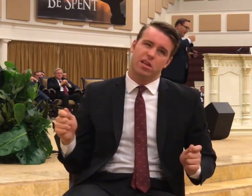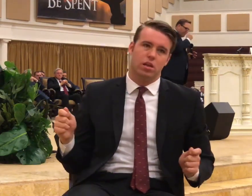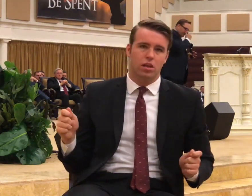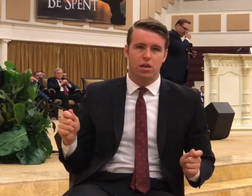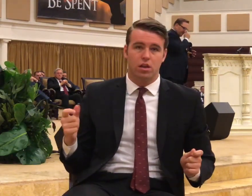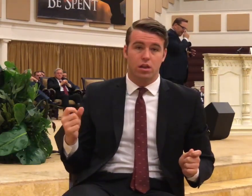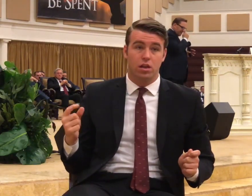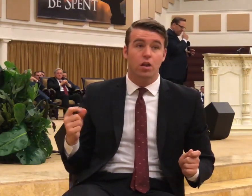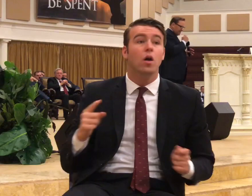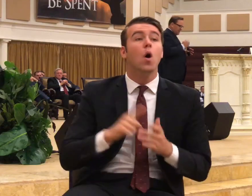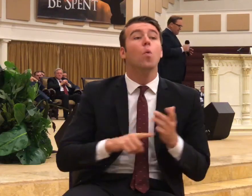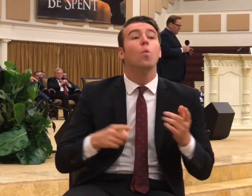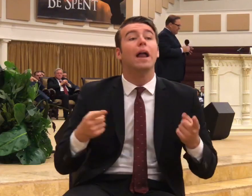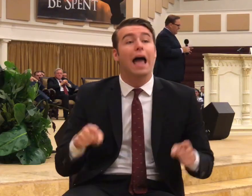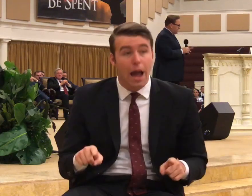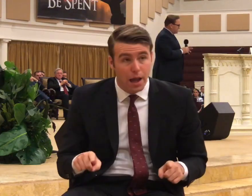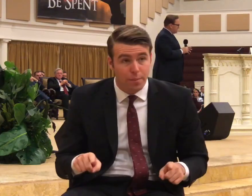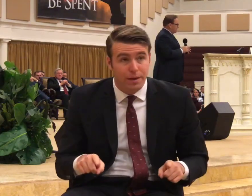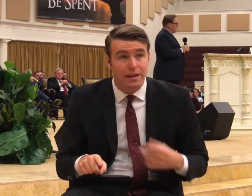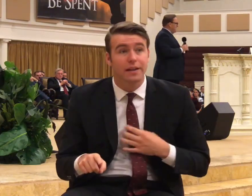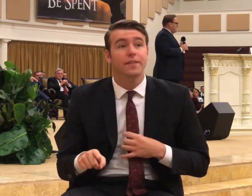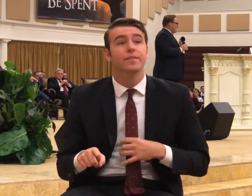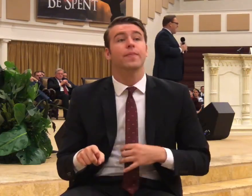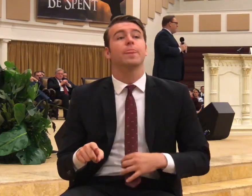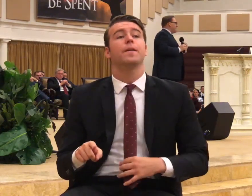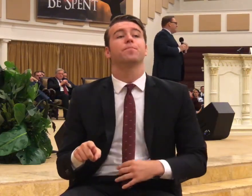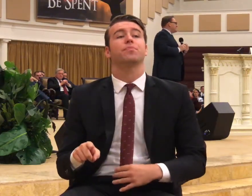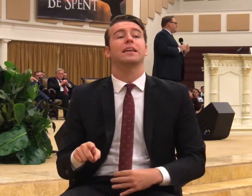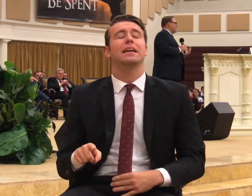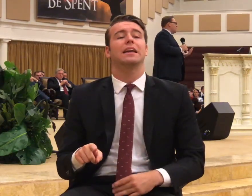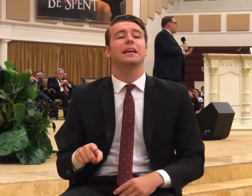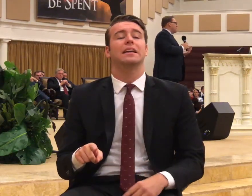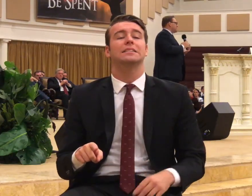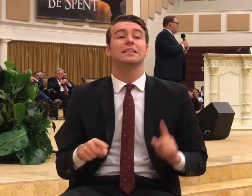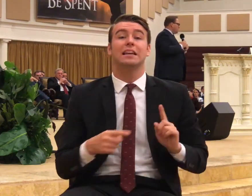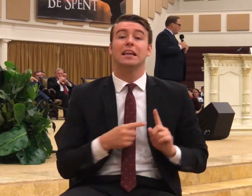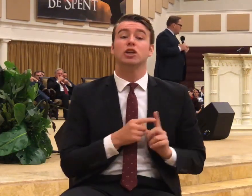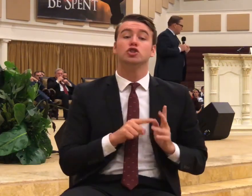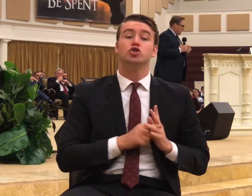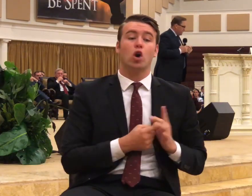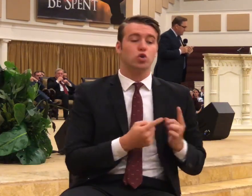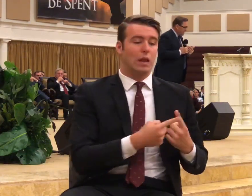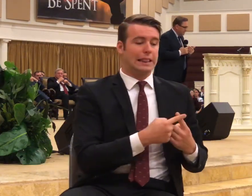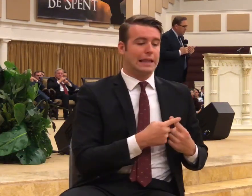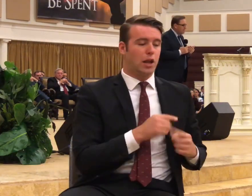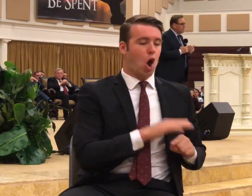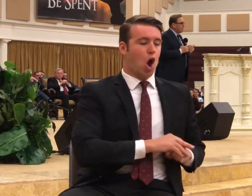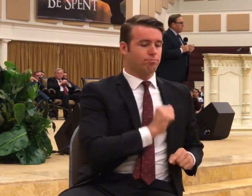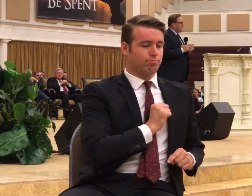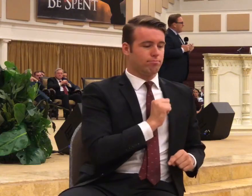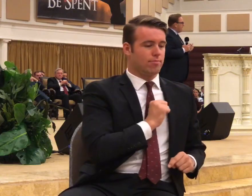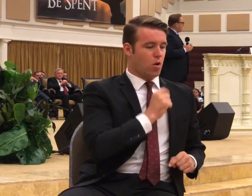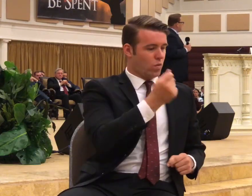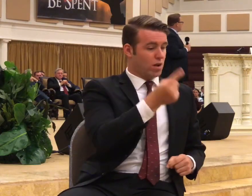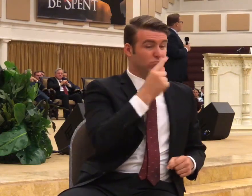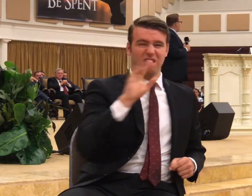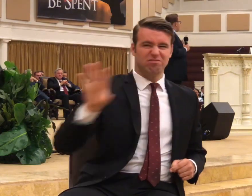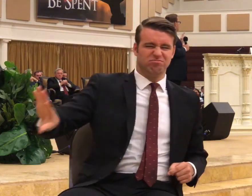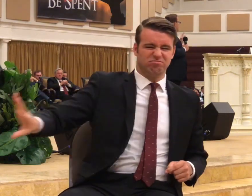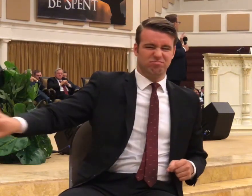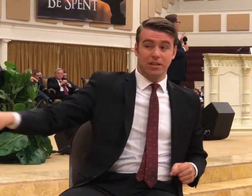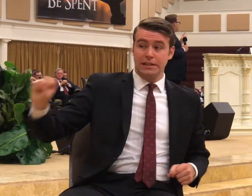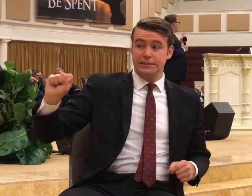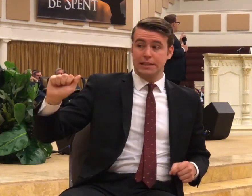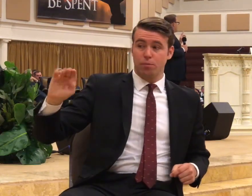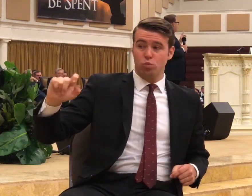And so what happened is he now began to lean on his own understanding, and he began to